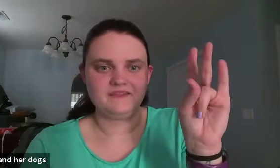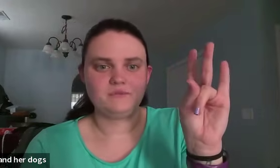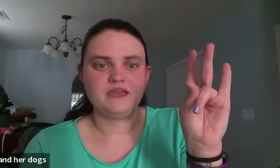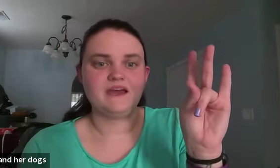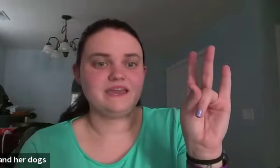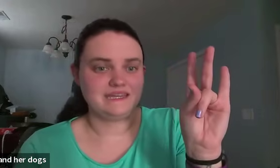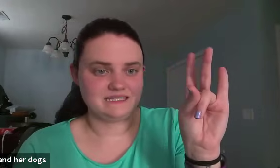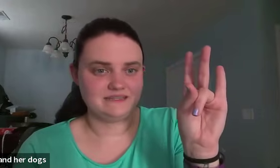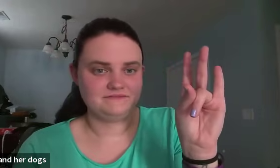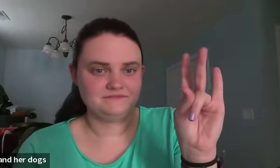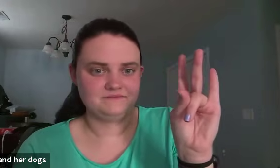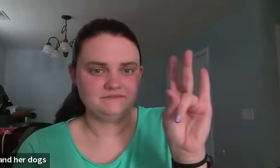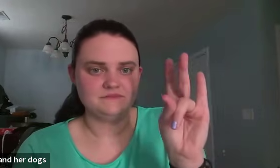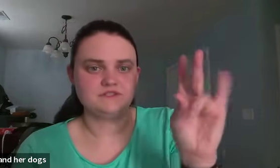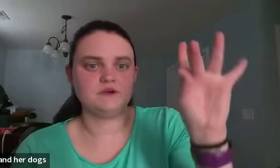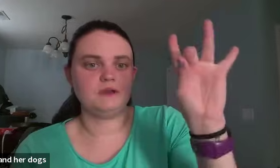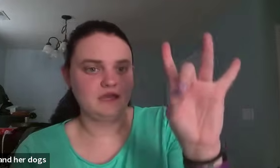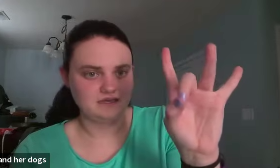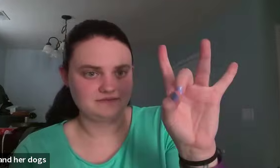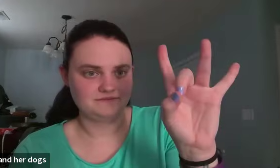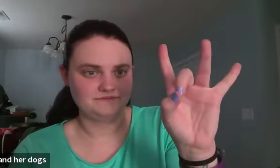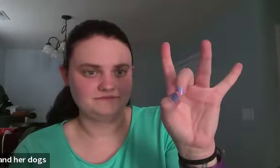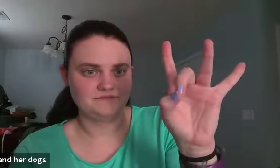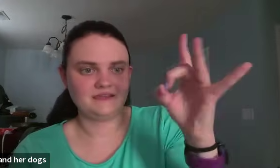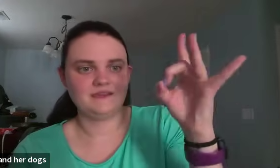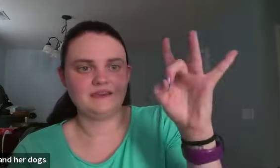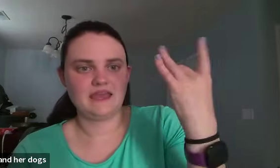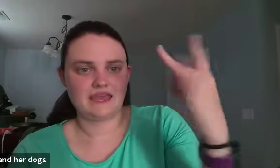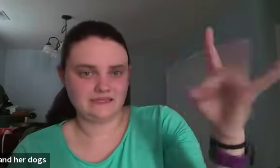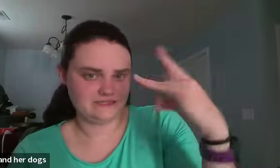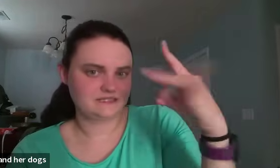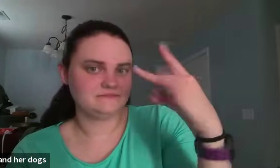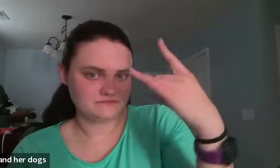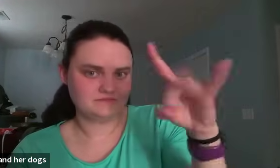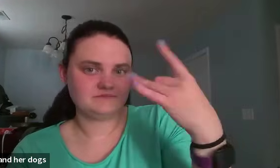Then we have 18. So 8, 18.